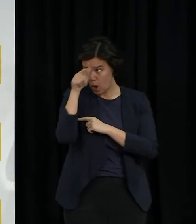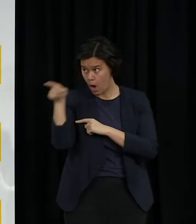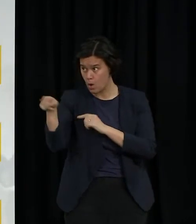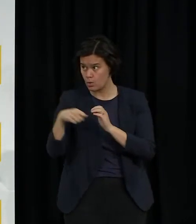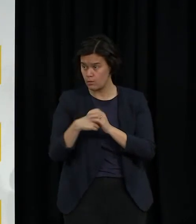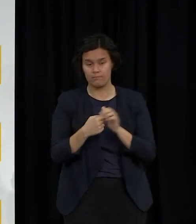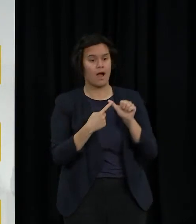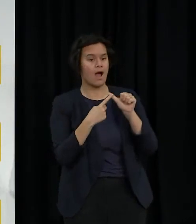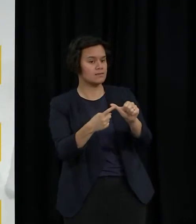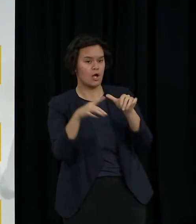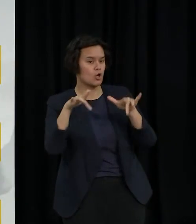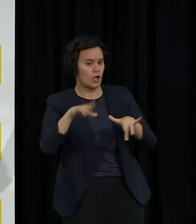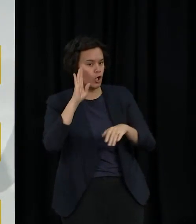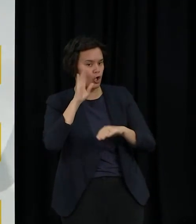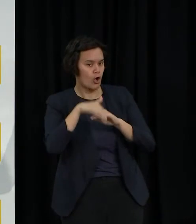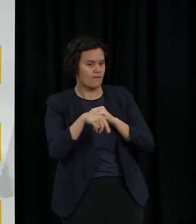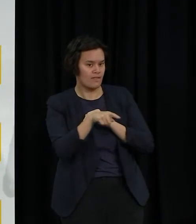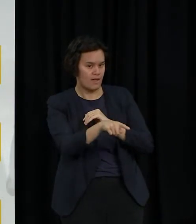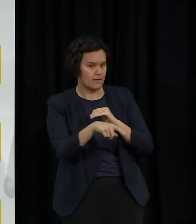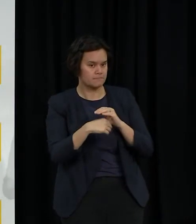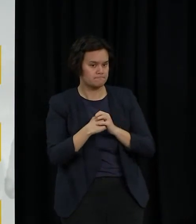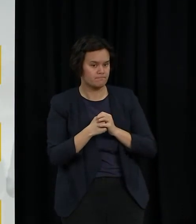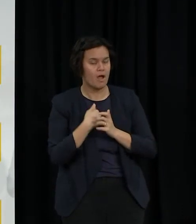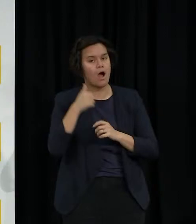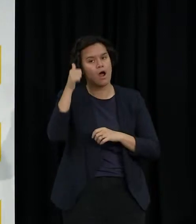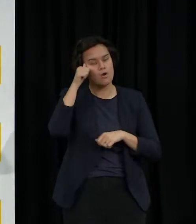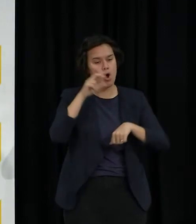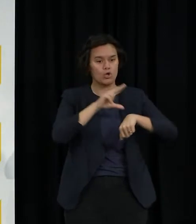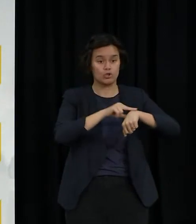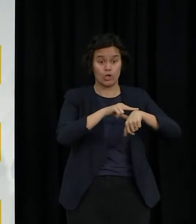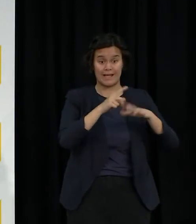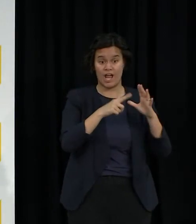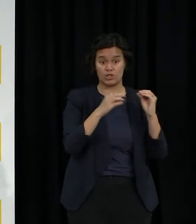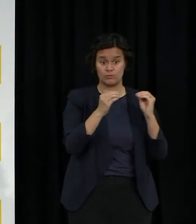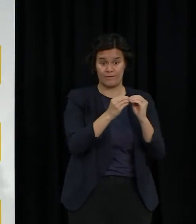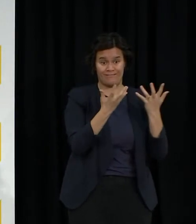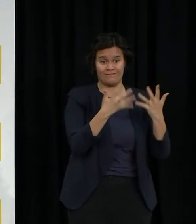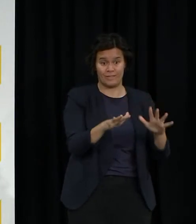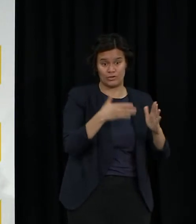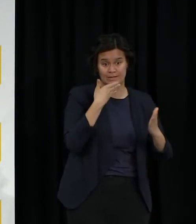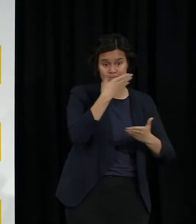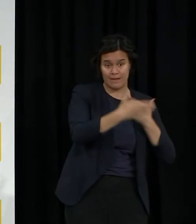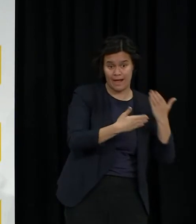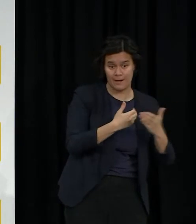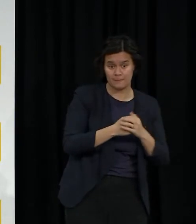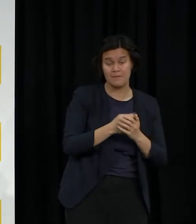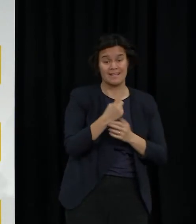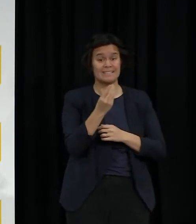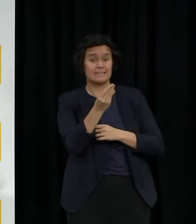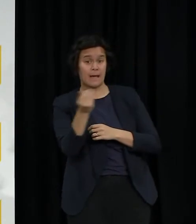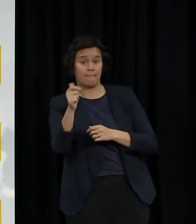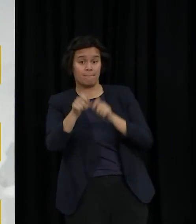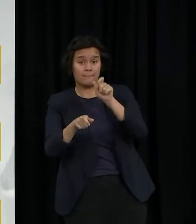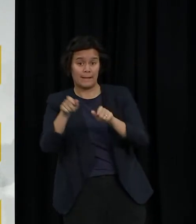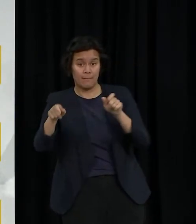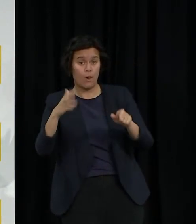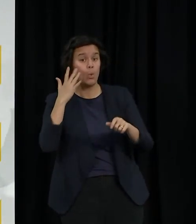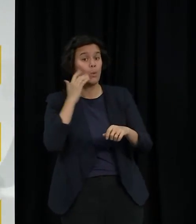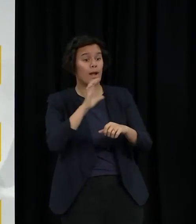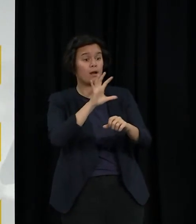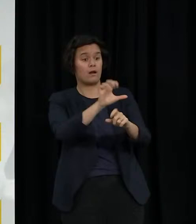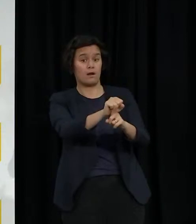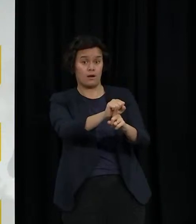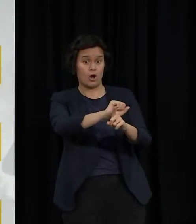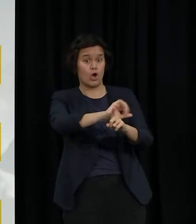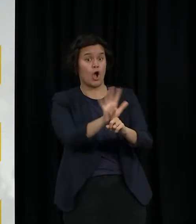from time to time, and I think Dr. Bloomfield covered this the other day, people do end up staying at home for very specific reasons